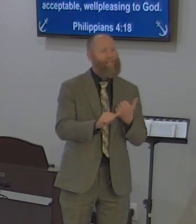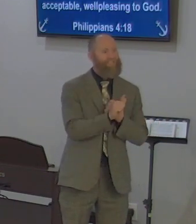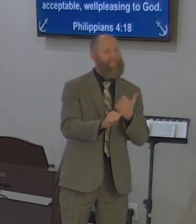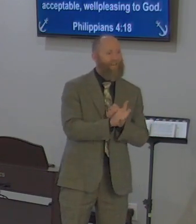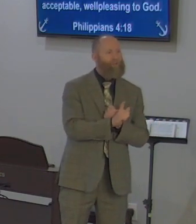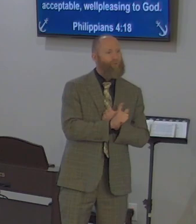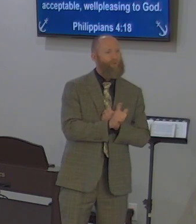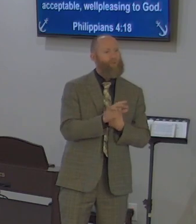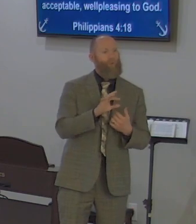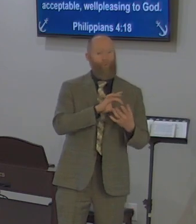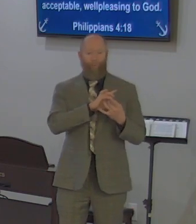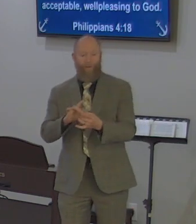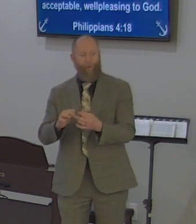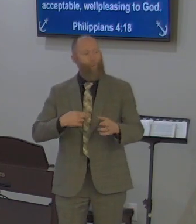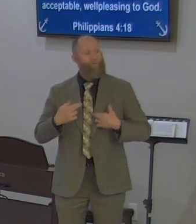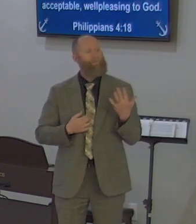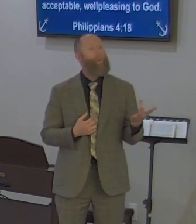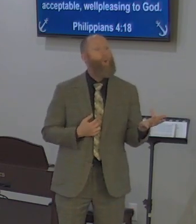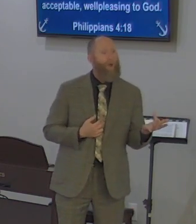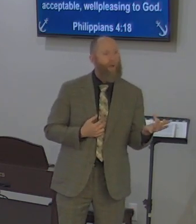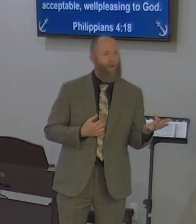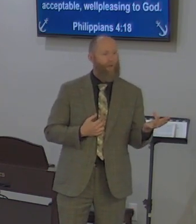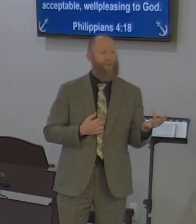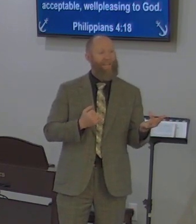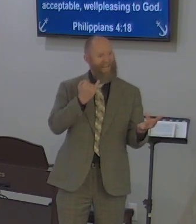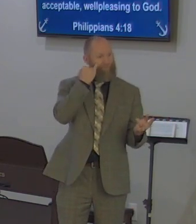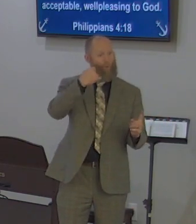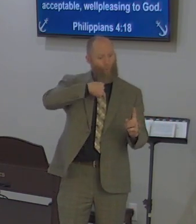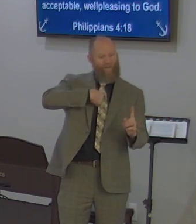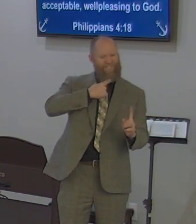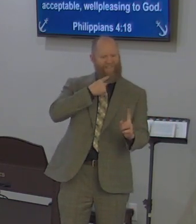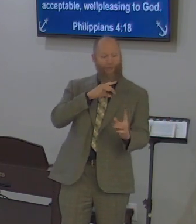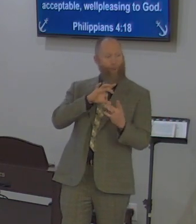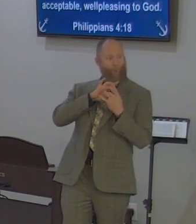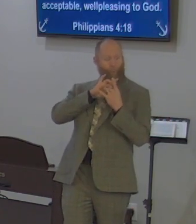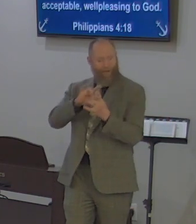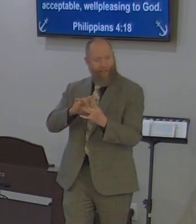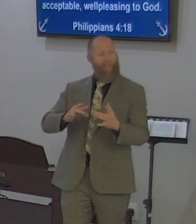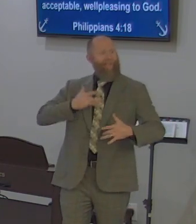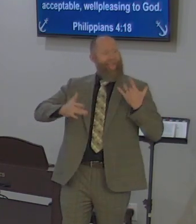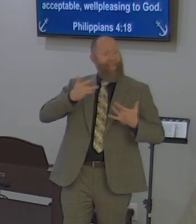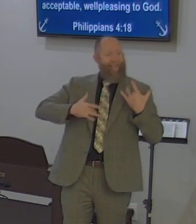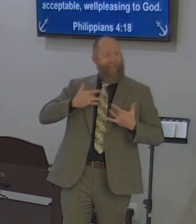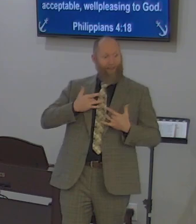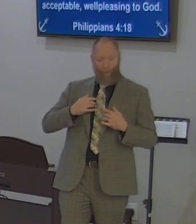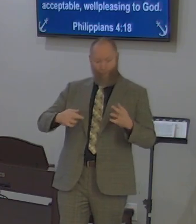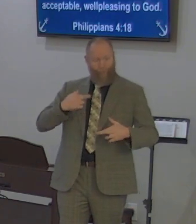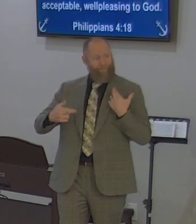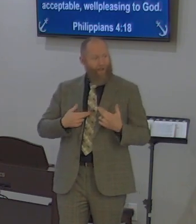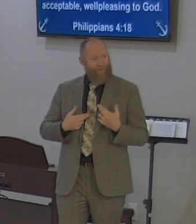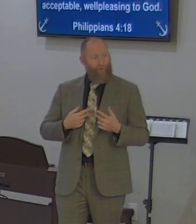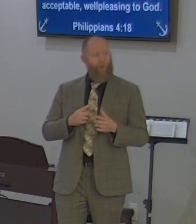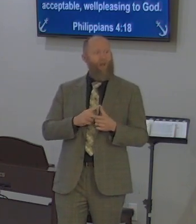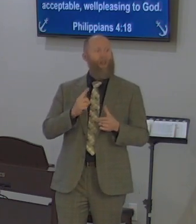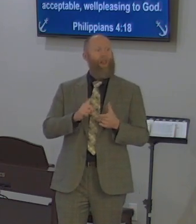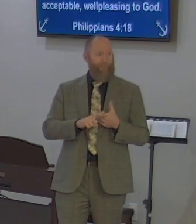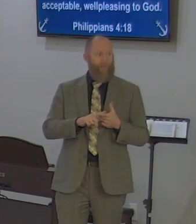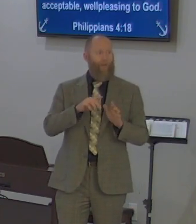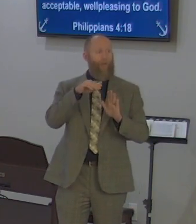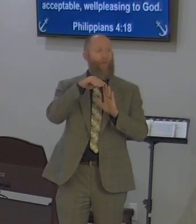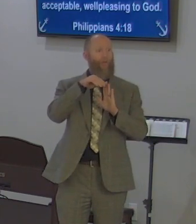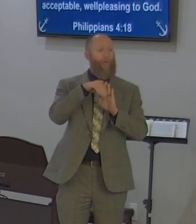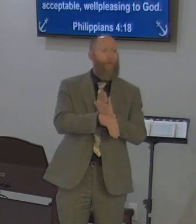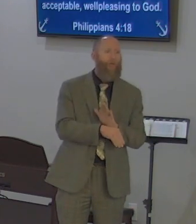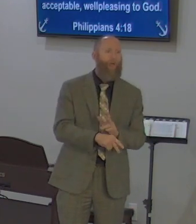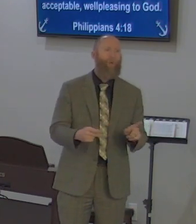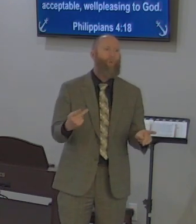revival? Because when you get super excited about things, especially things that aren't substantive, the letdown is worse than